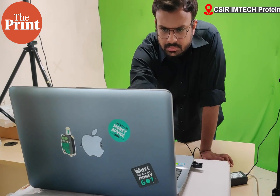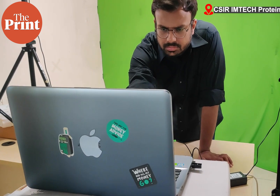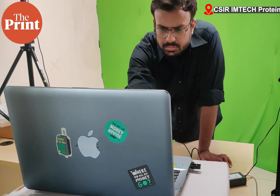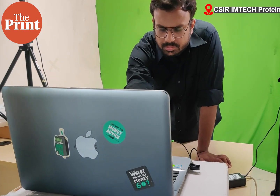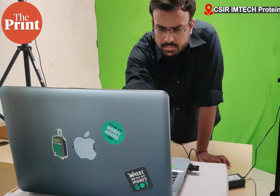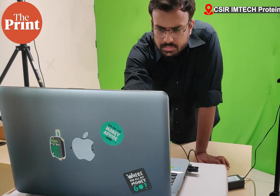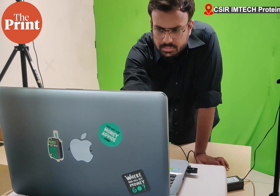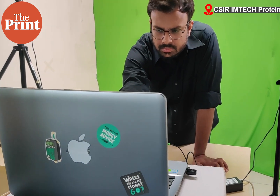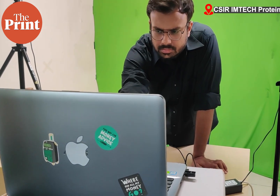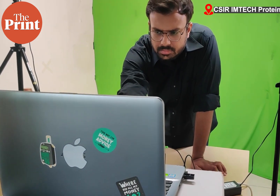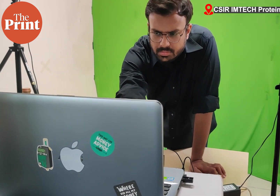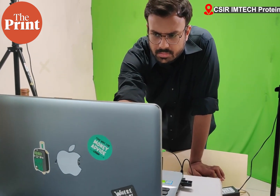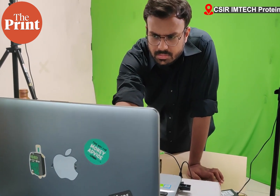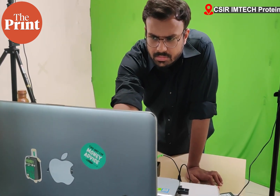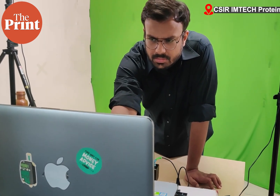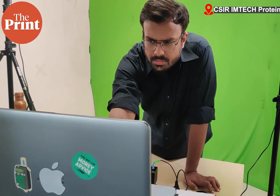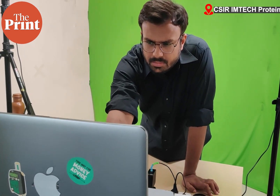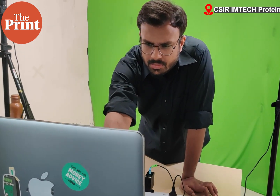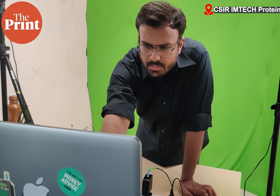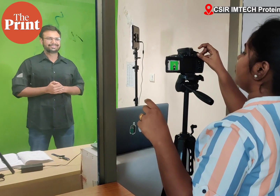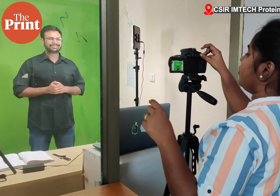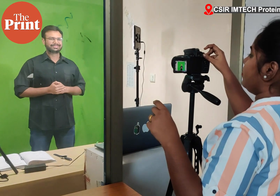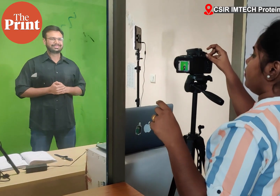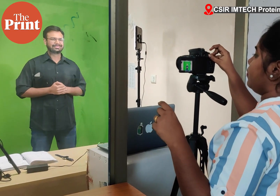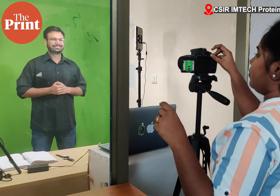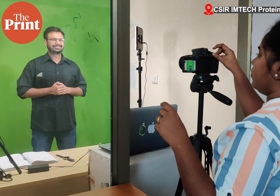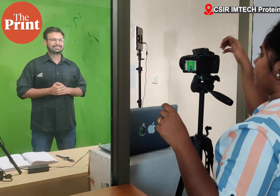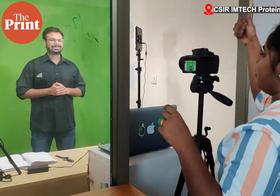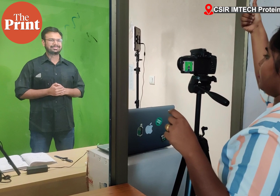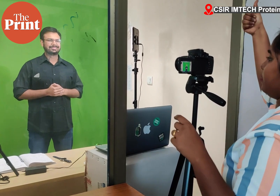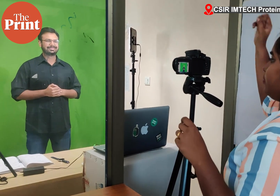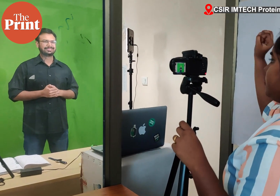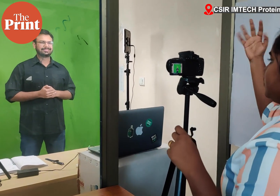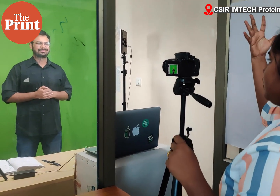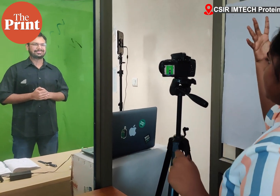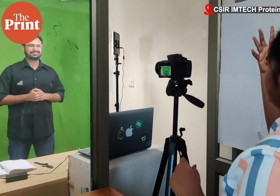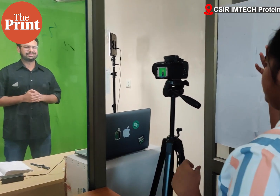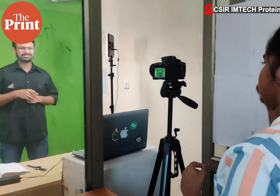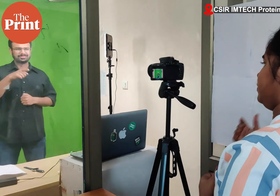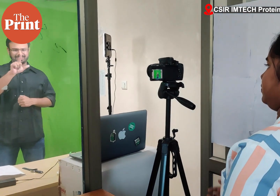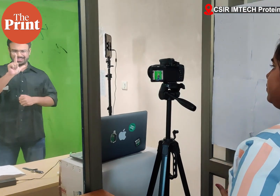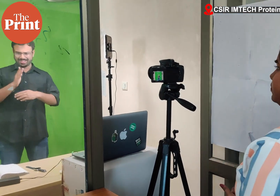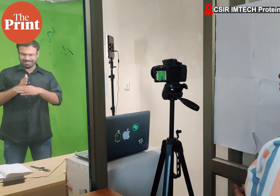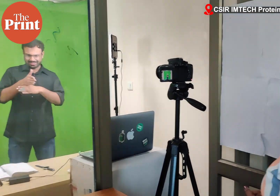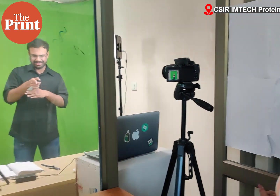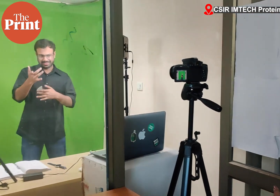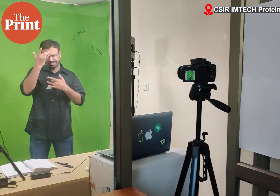-old lost his hearing during a childhood illness. Dig Vijay stands in front of the camera with an infectious, confident